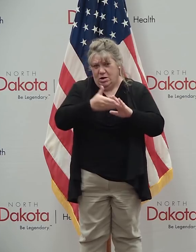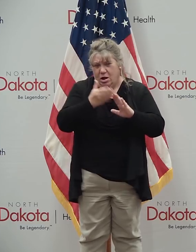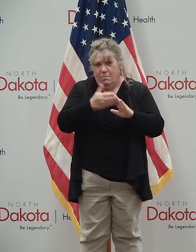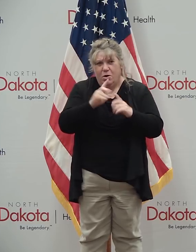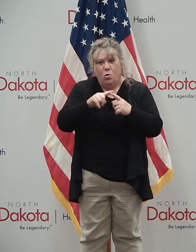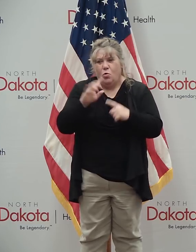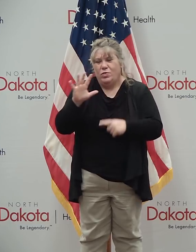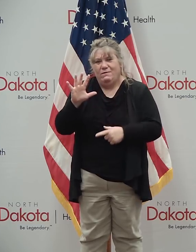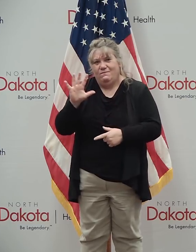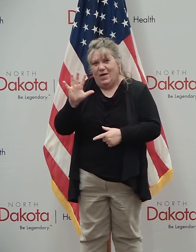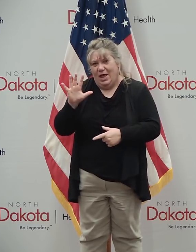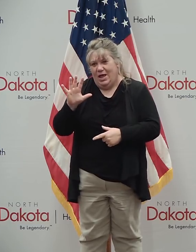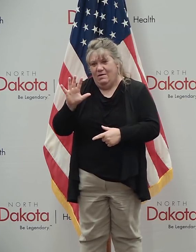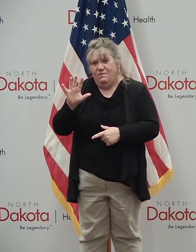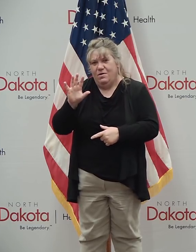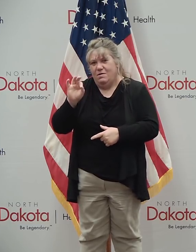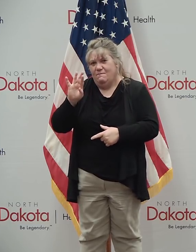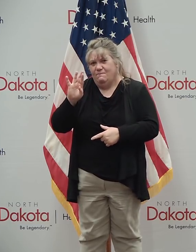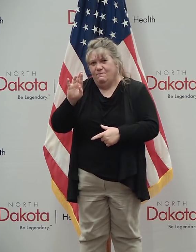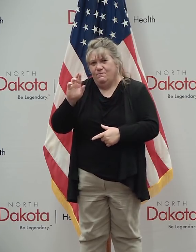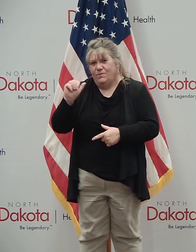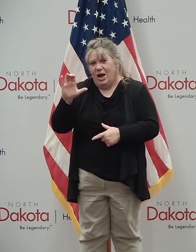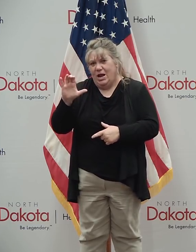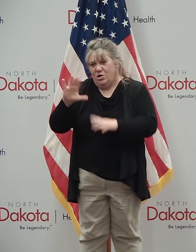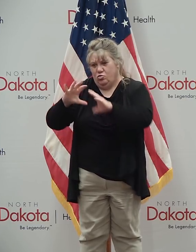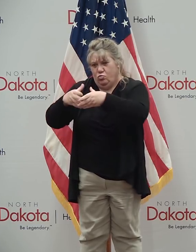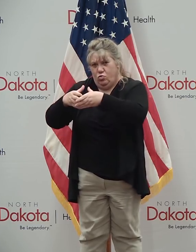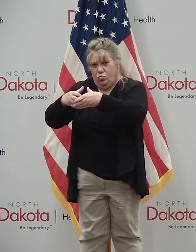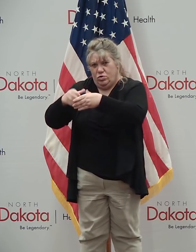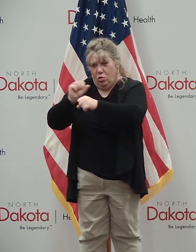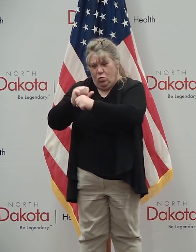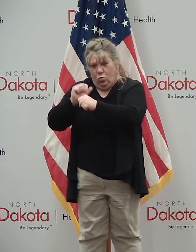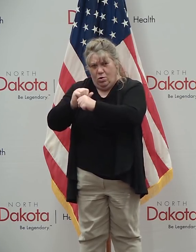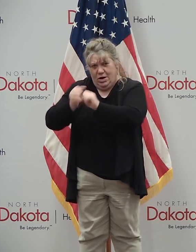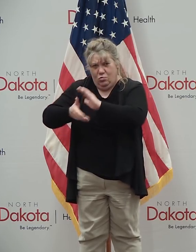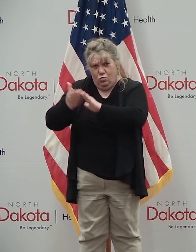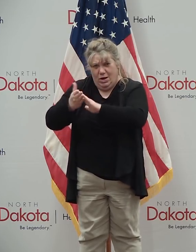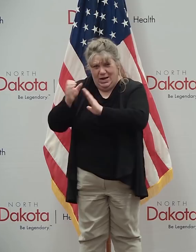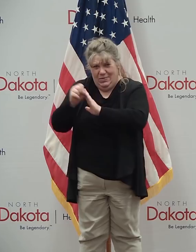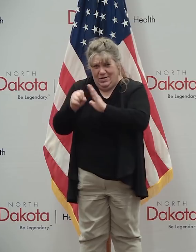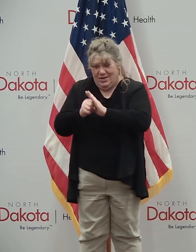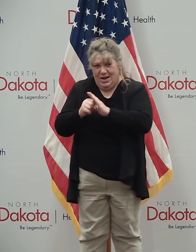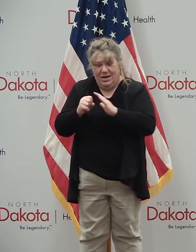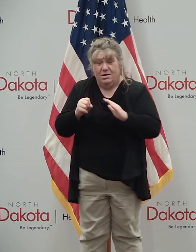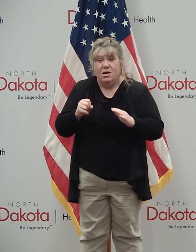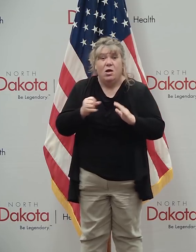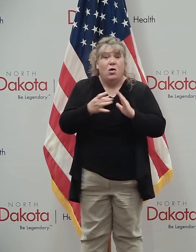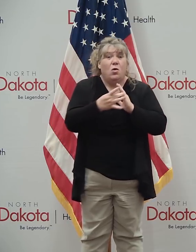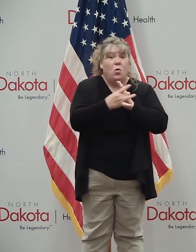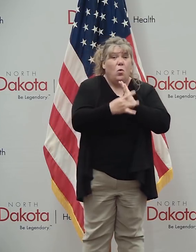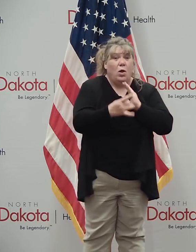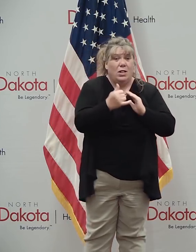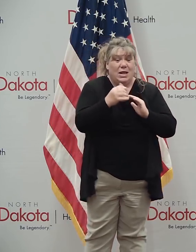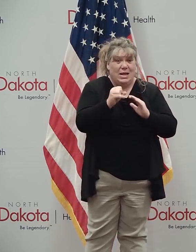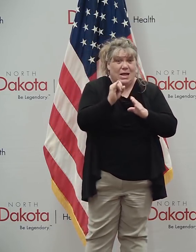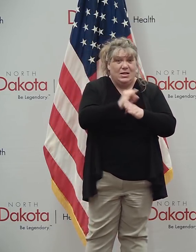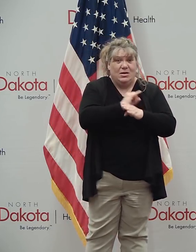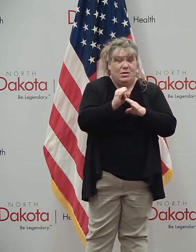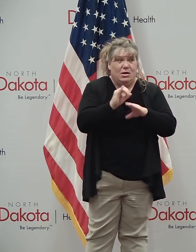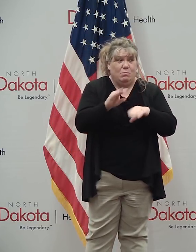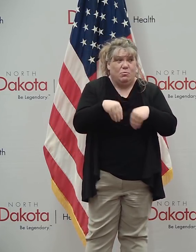only 5 frac crews that are remaining running in the state. Our oil and gas industry contributes